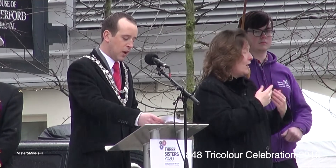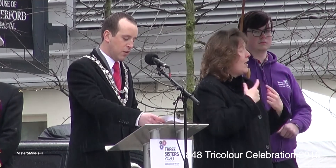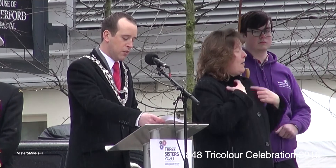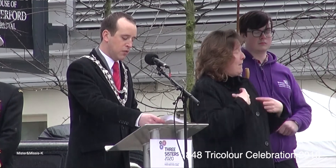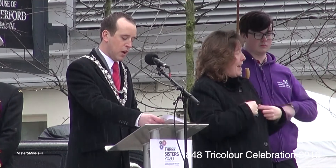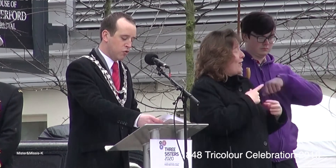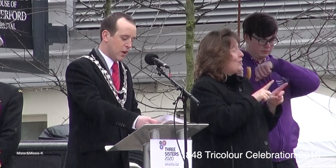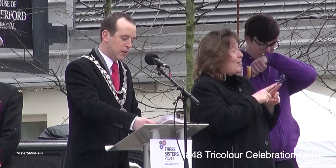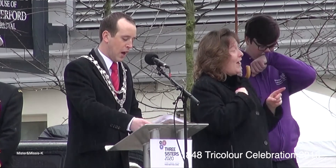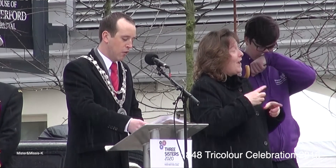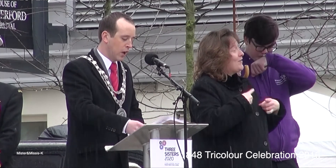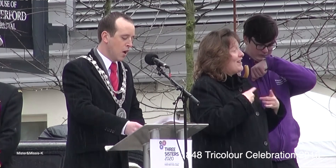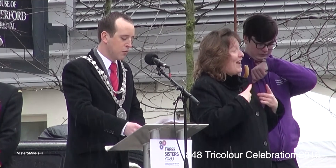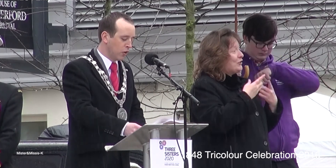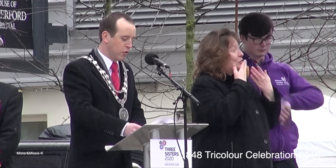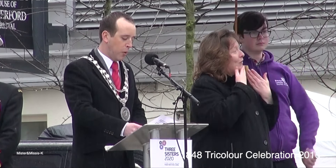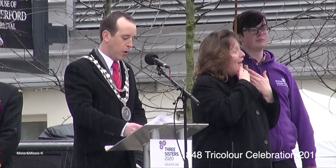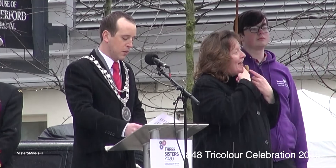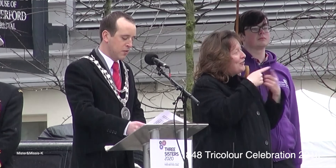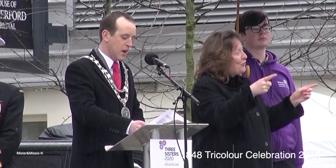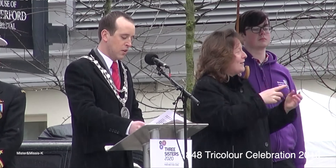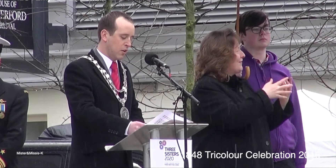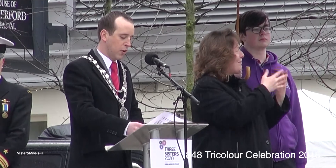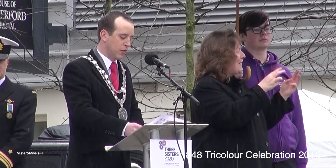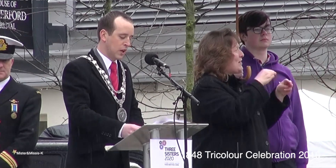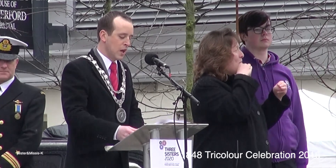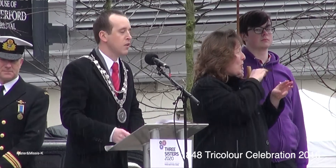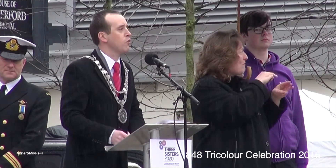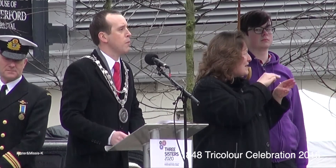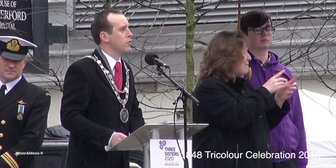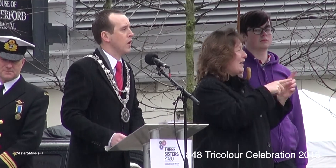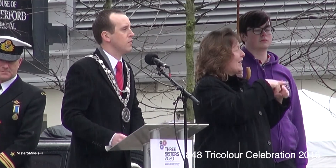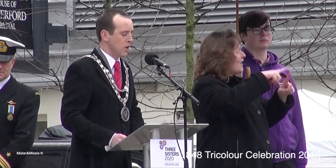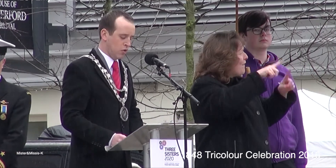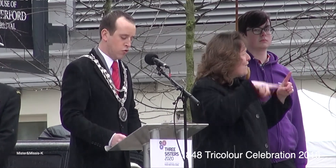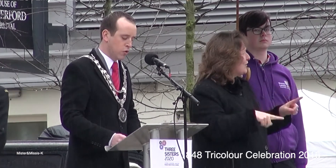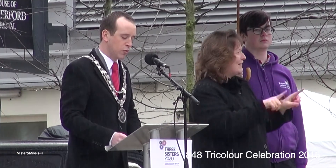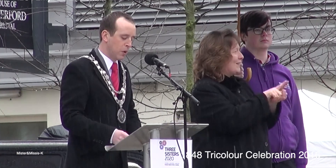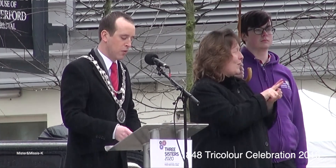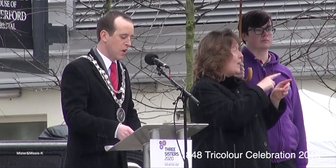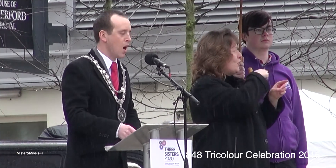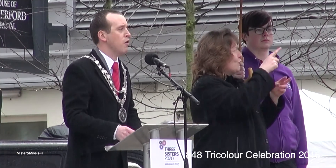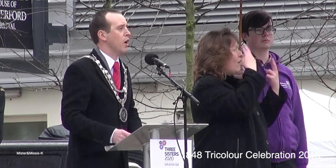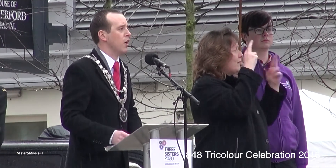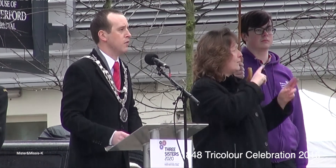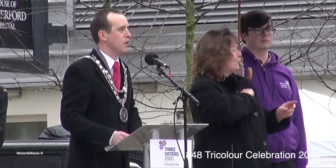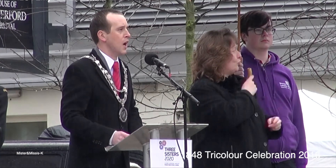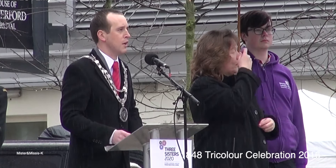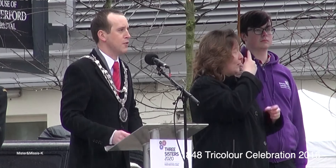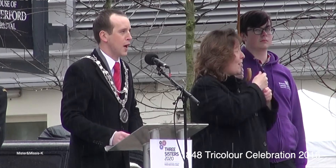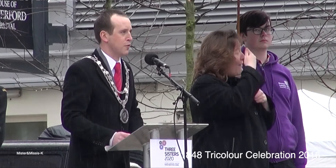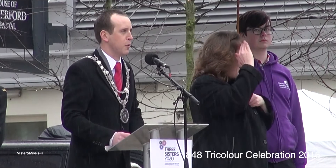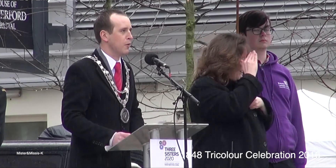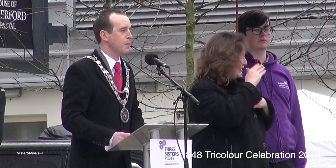I'm delighted to have addressed a gathering of such importance and diversity that represents the true spirit of Ireland